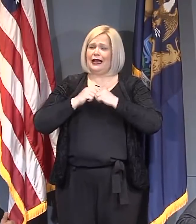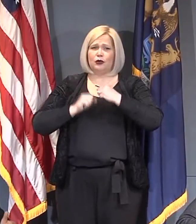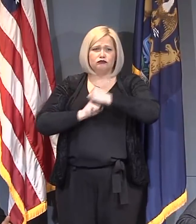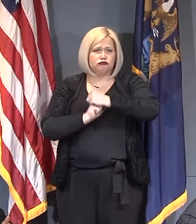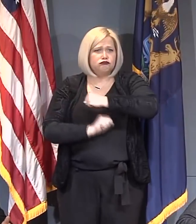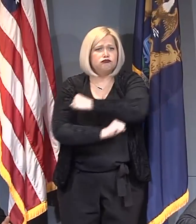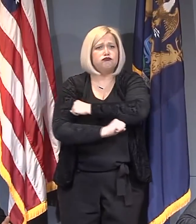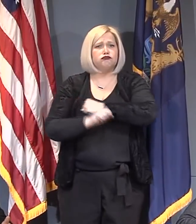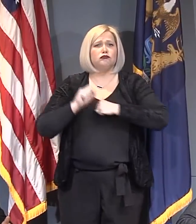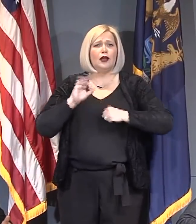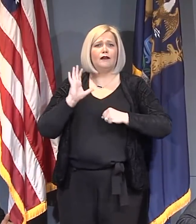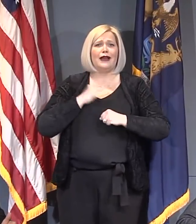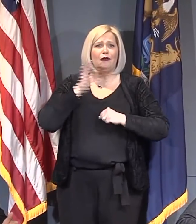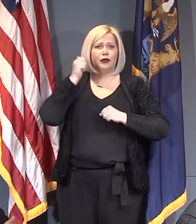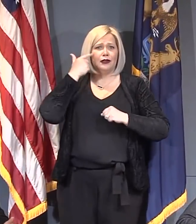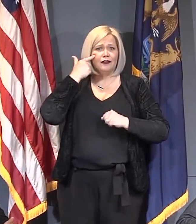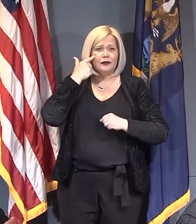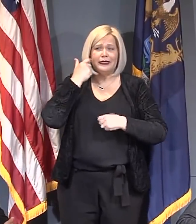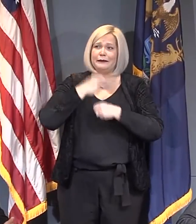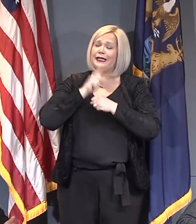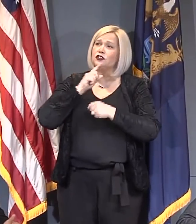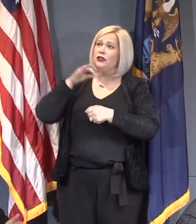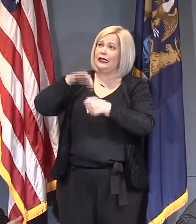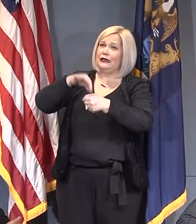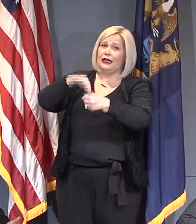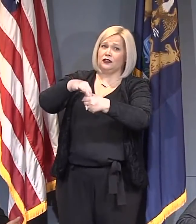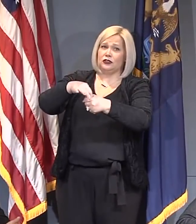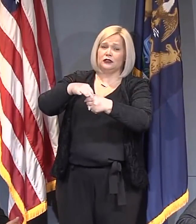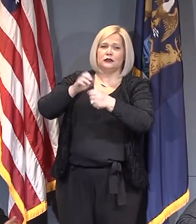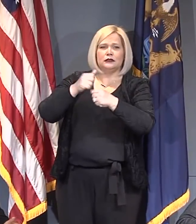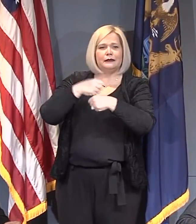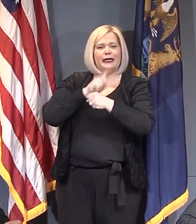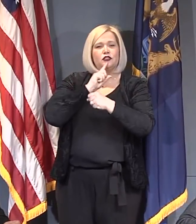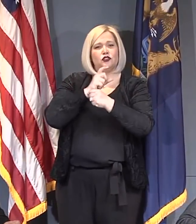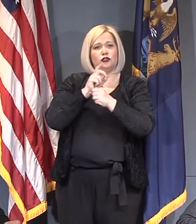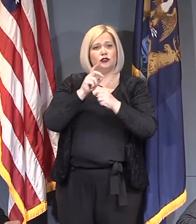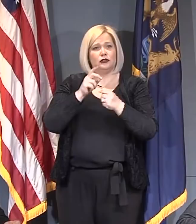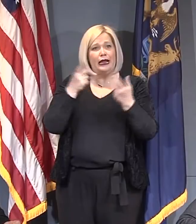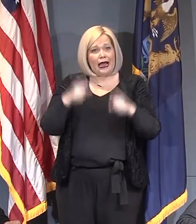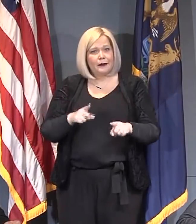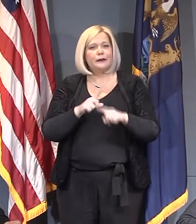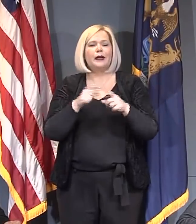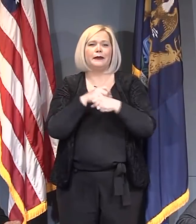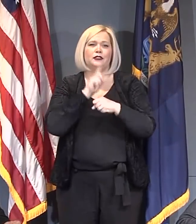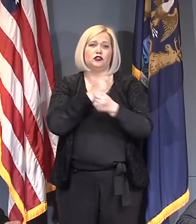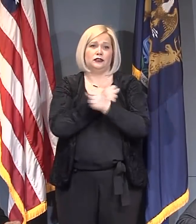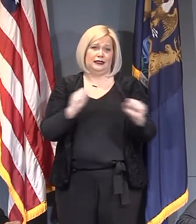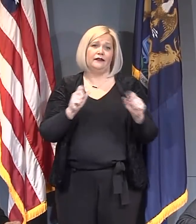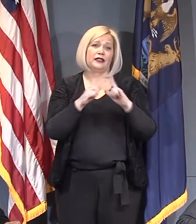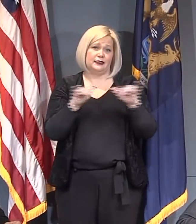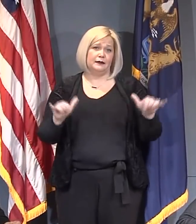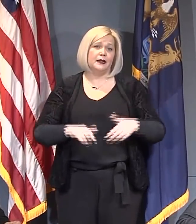we continue to have our elections, do them as well as we can, and keep people safe in the process.